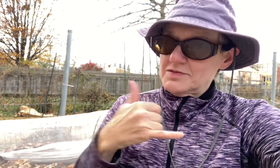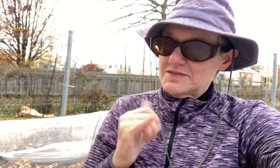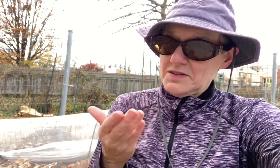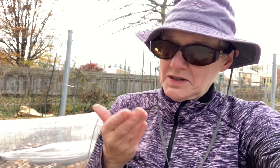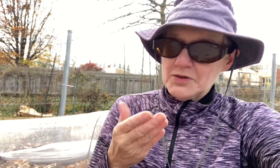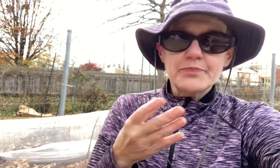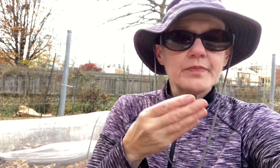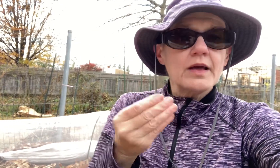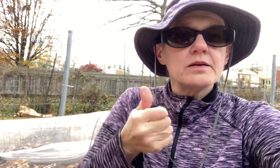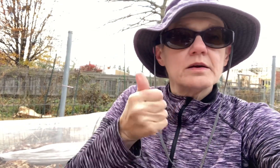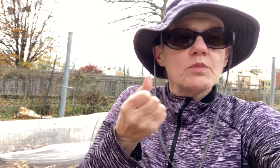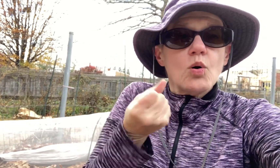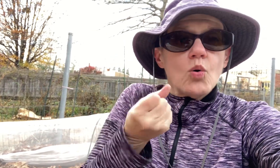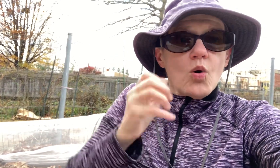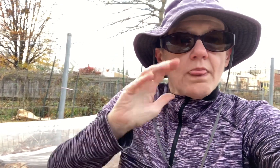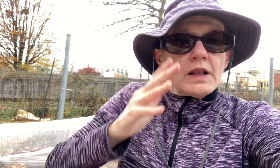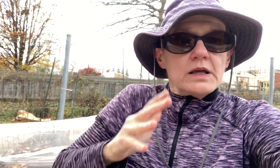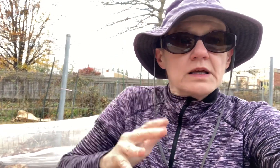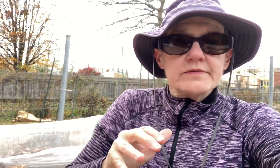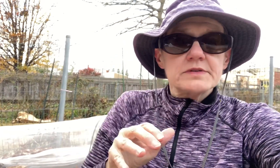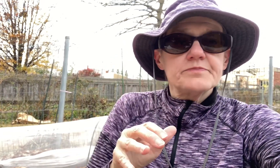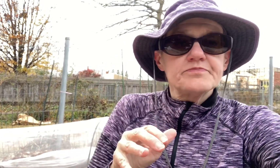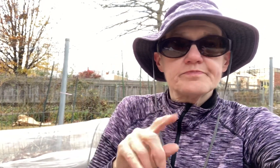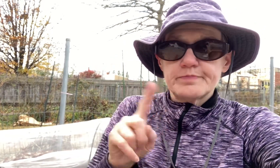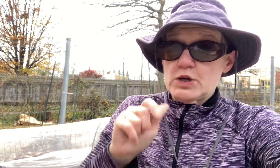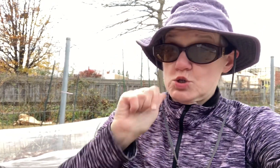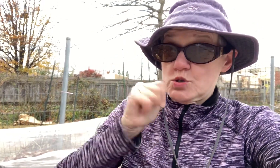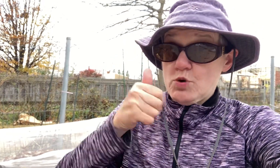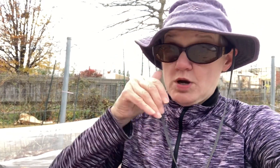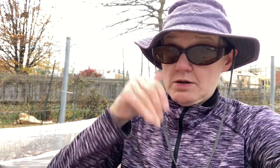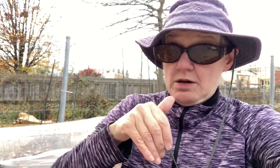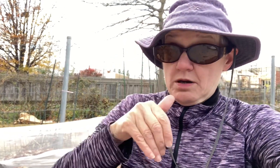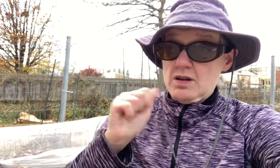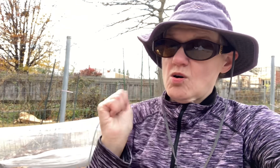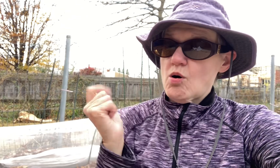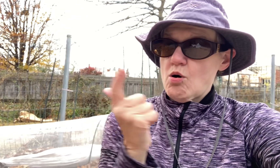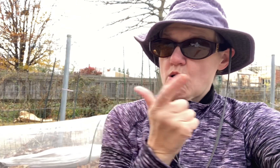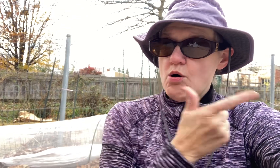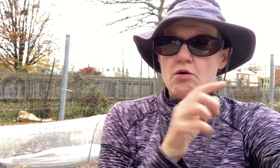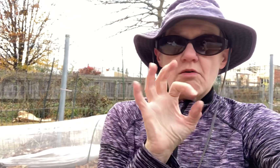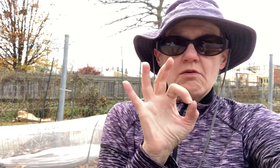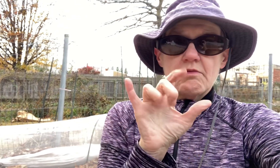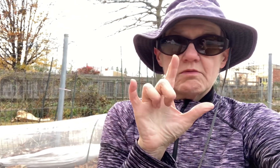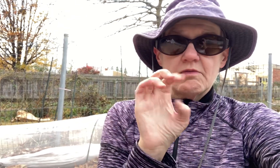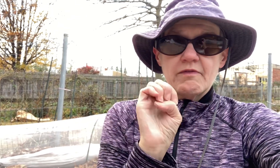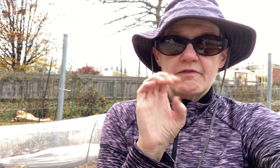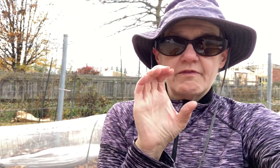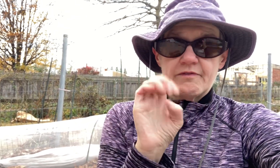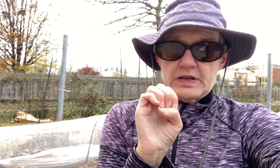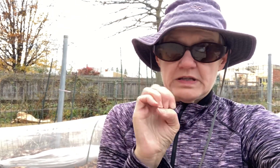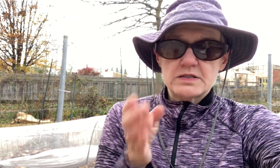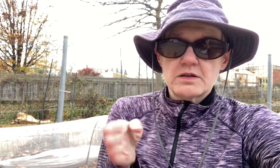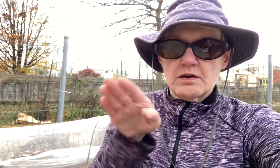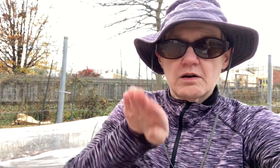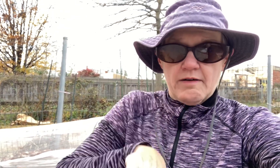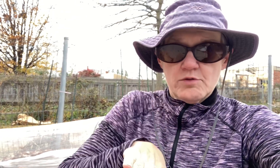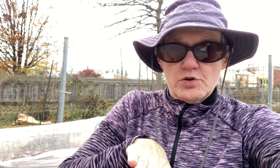anymore, but the squirrels are still here. It also is going to help hold in the leaves, but tomorrow night the whole garden is going to get covered